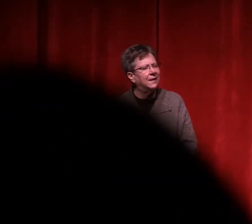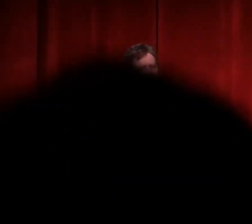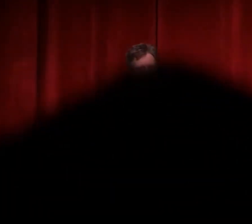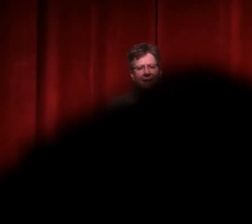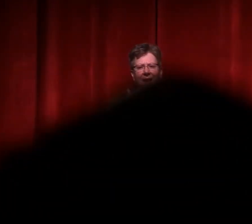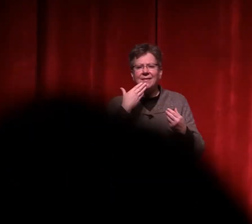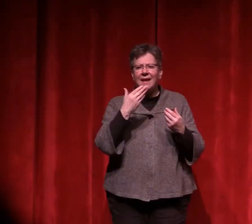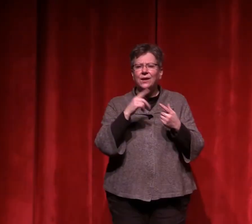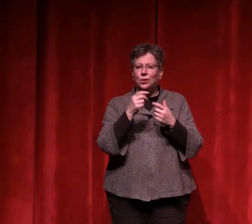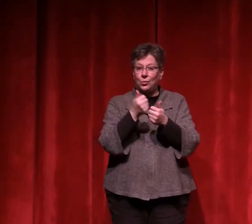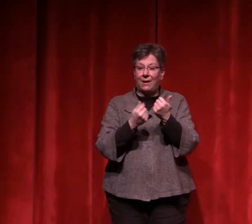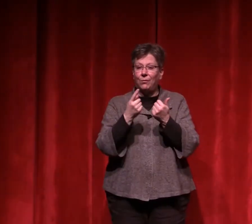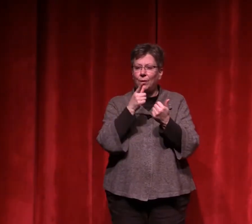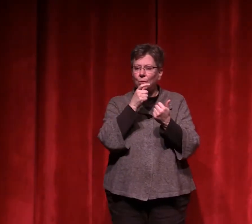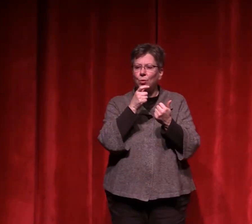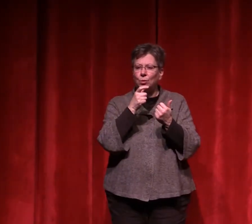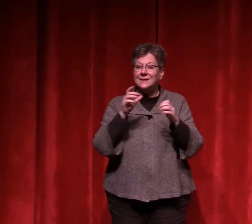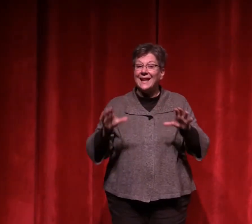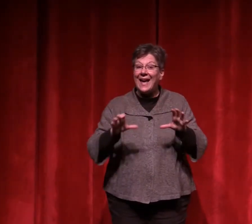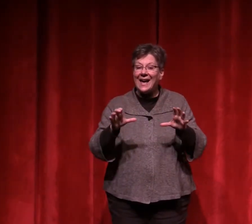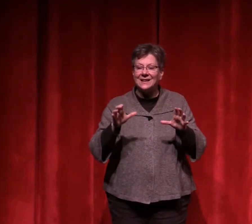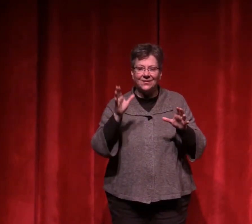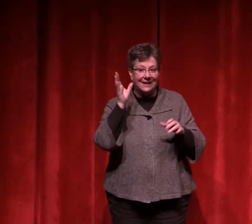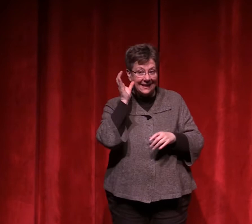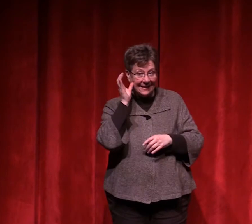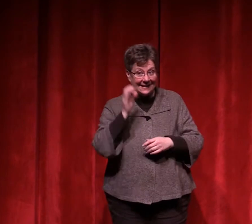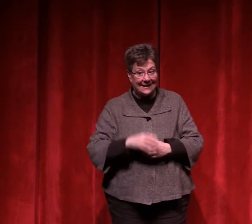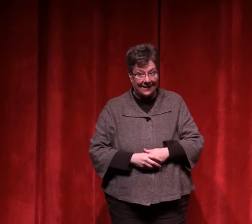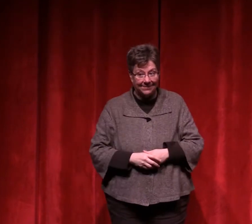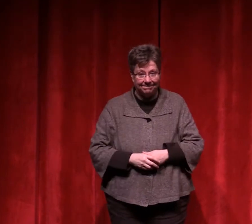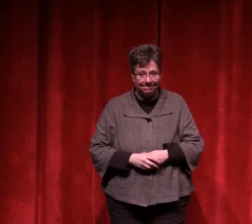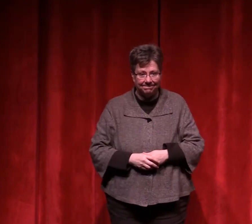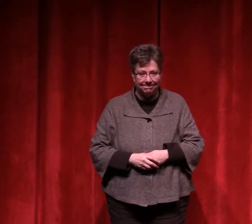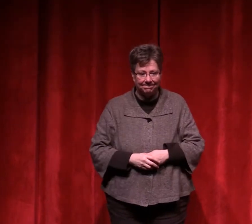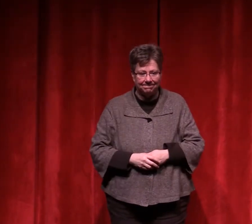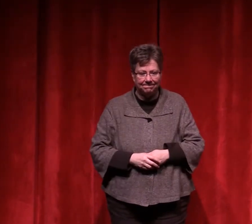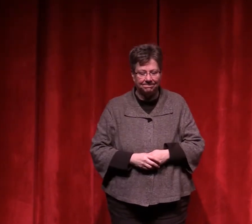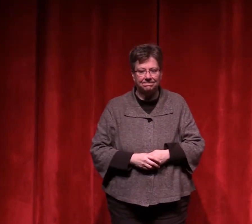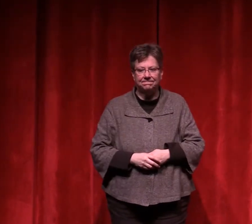And thank you to everyone who is actively listening.